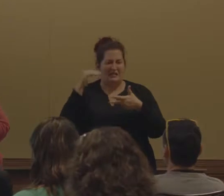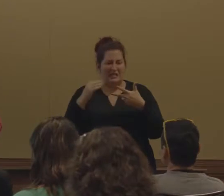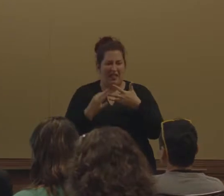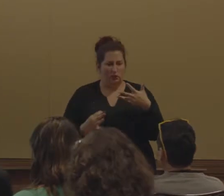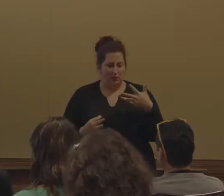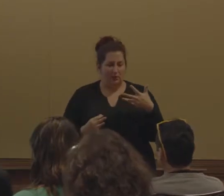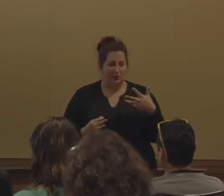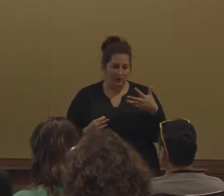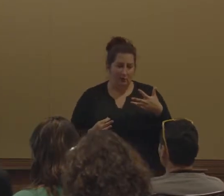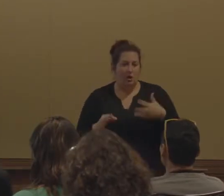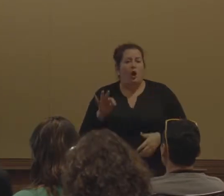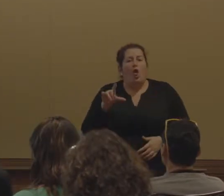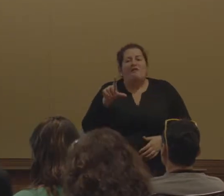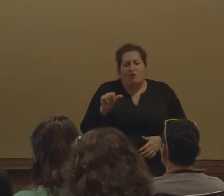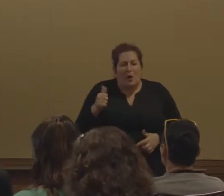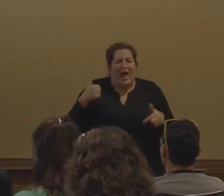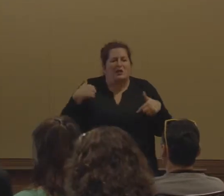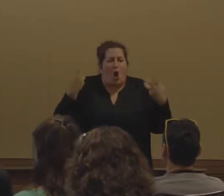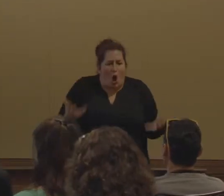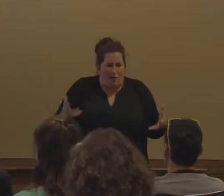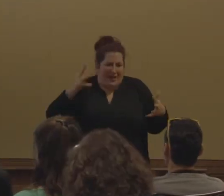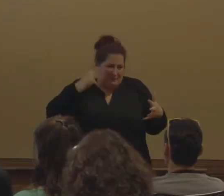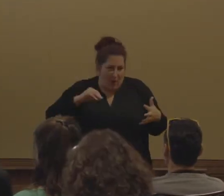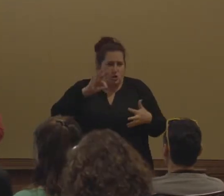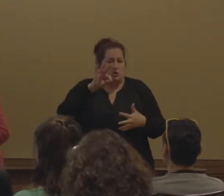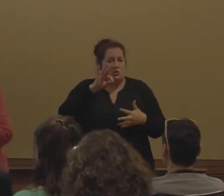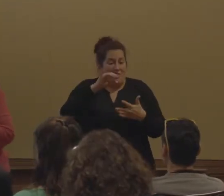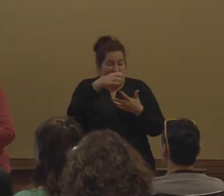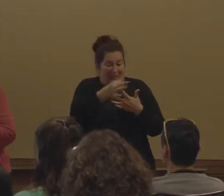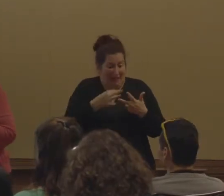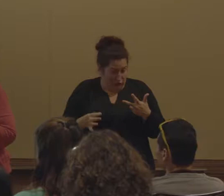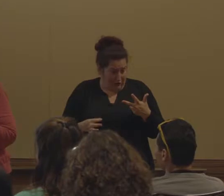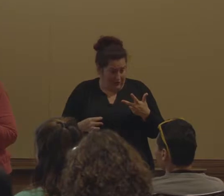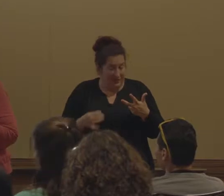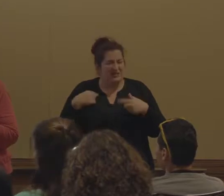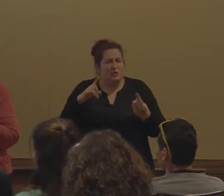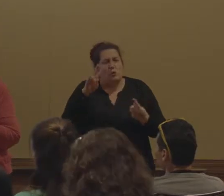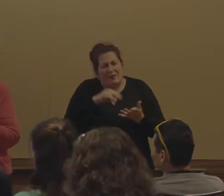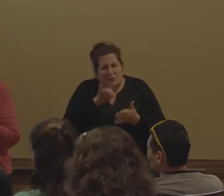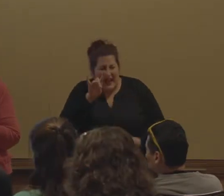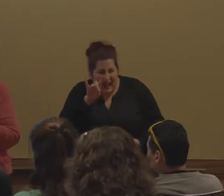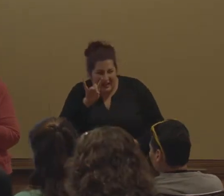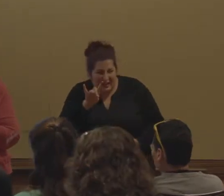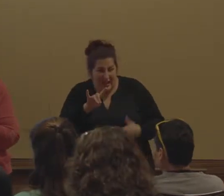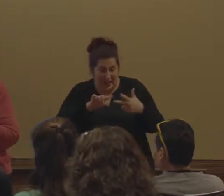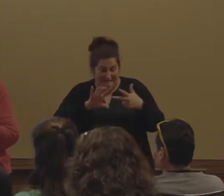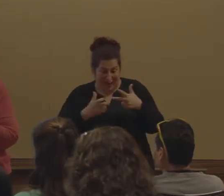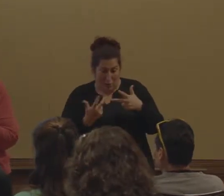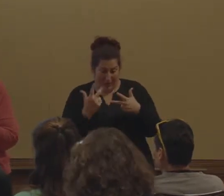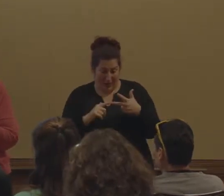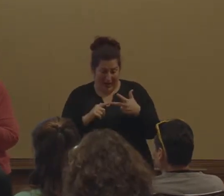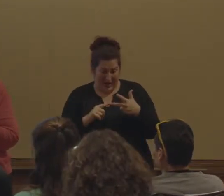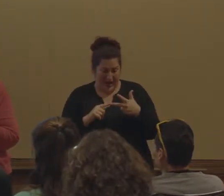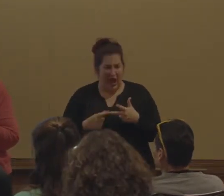been under an order selection since 2008. And that means that our category 3, which is the least significant disabilities,